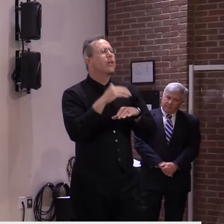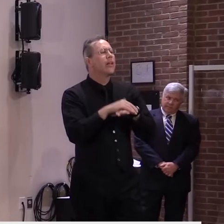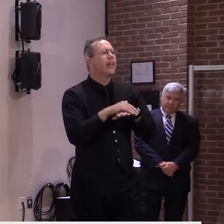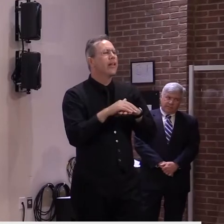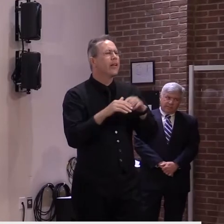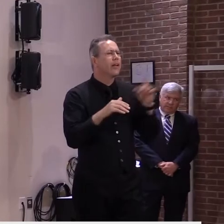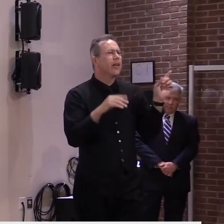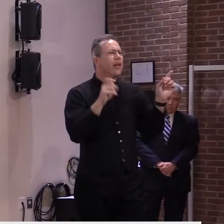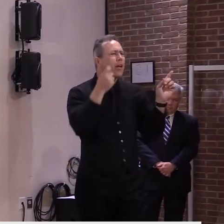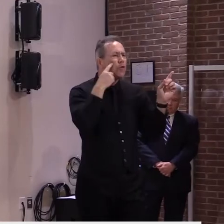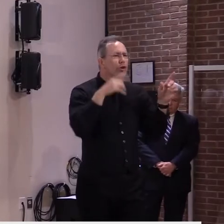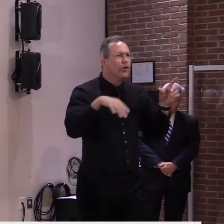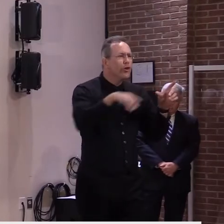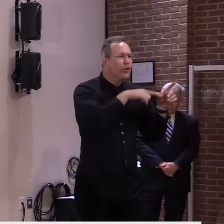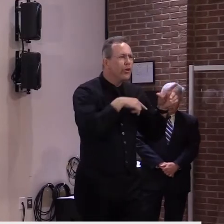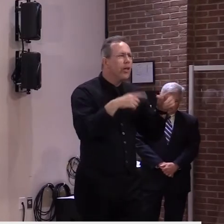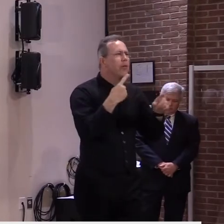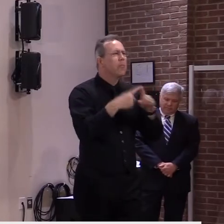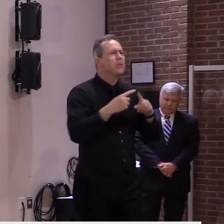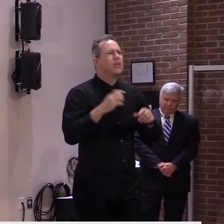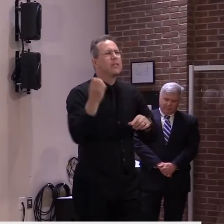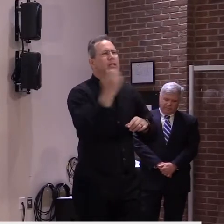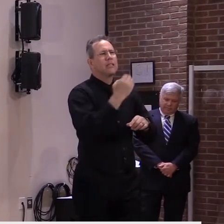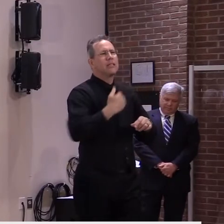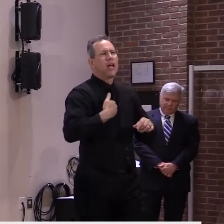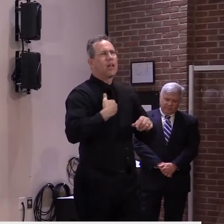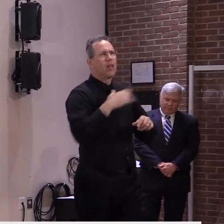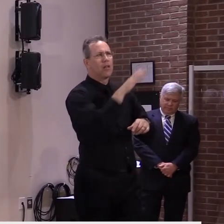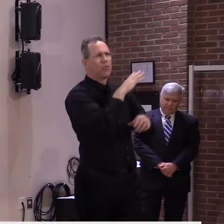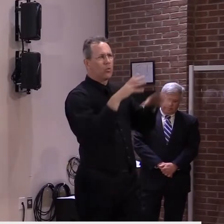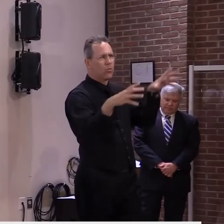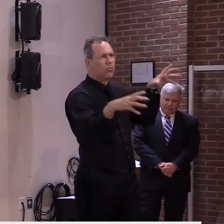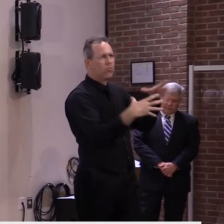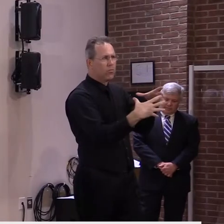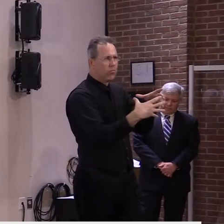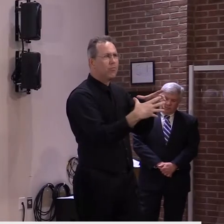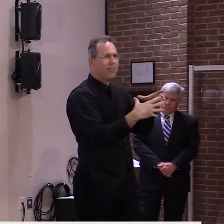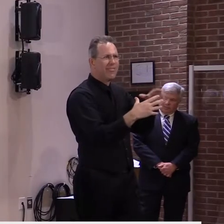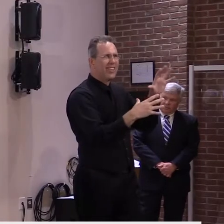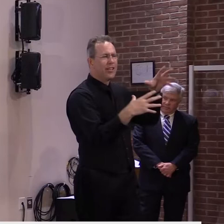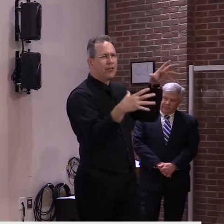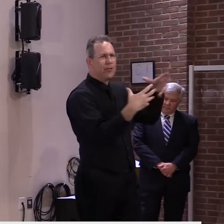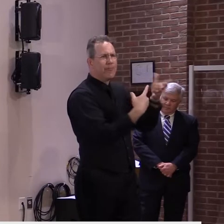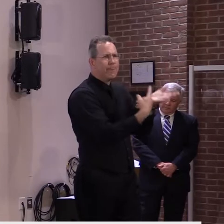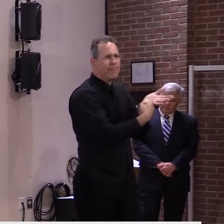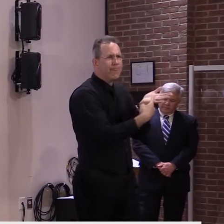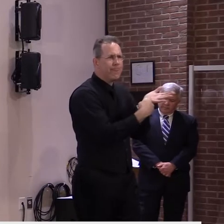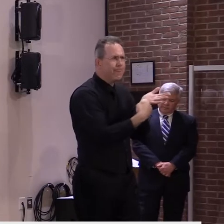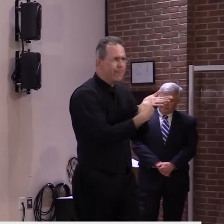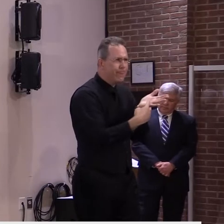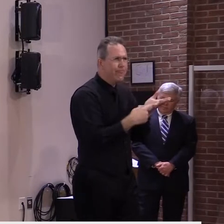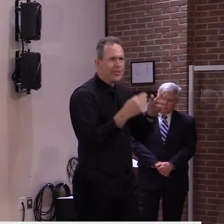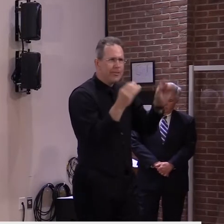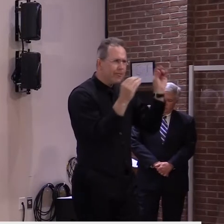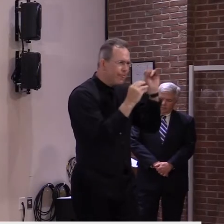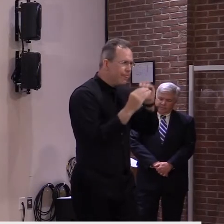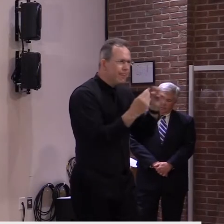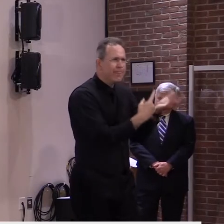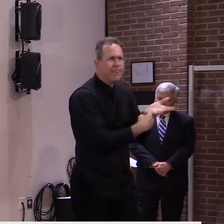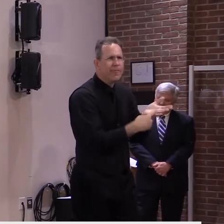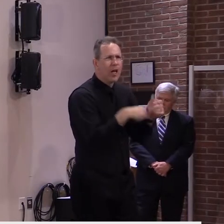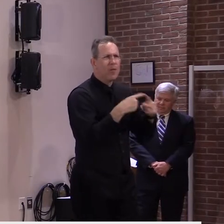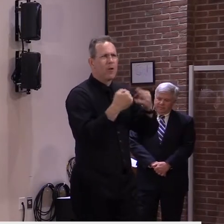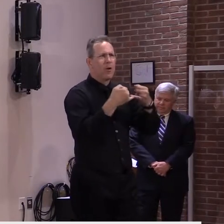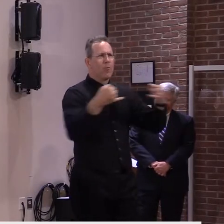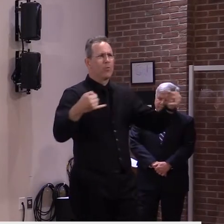spoke about the border. I think all of us were joined together in advocating for when